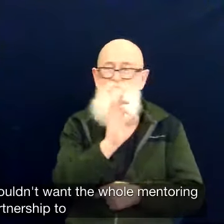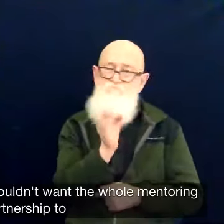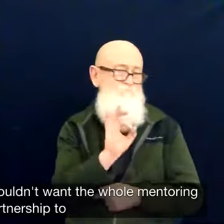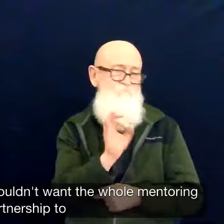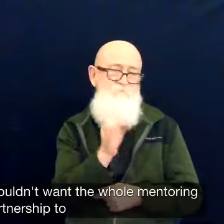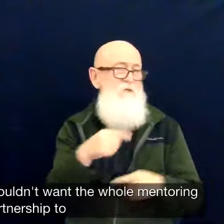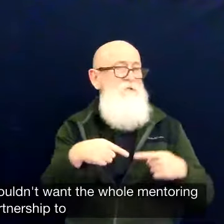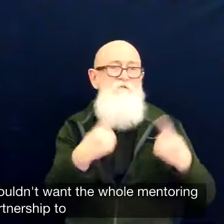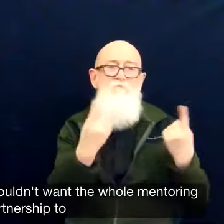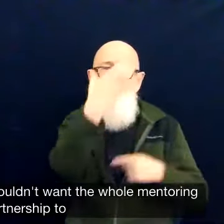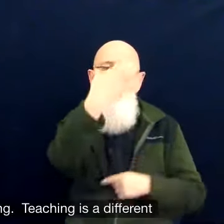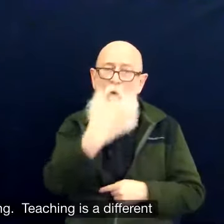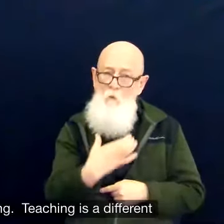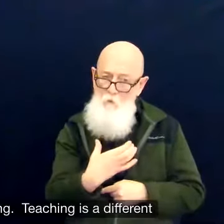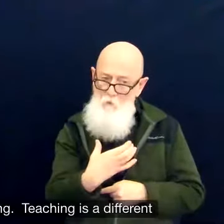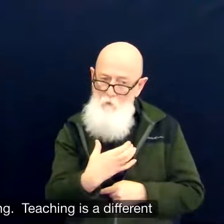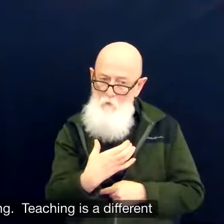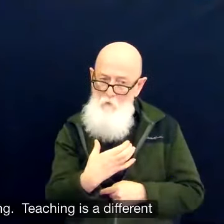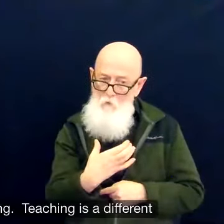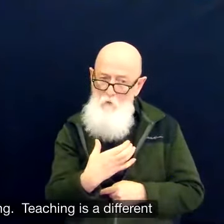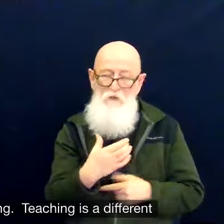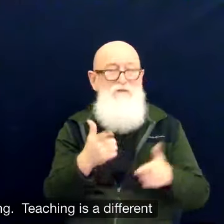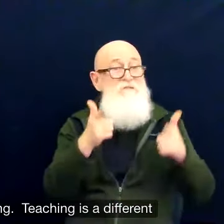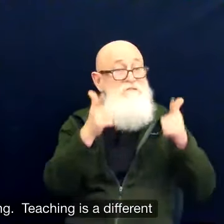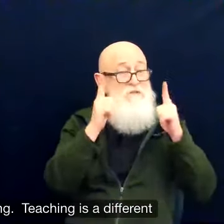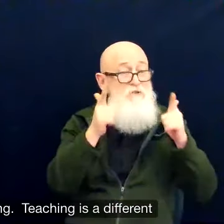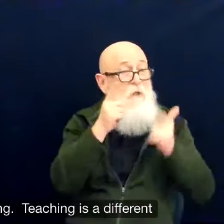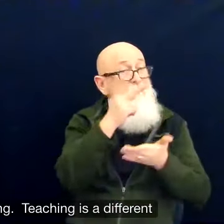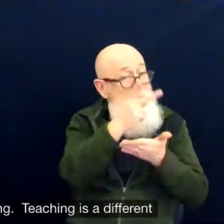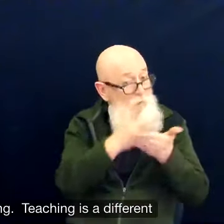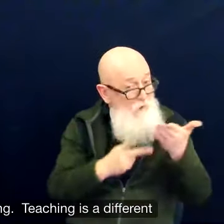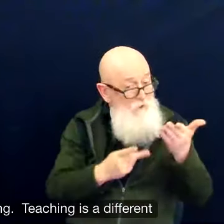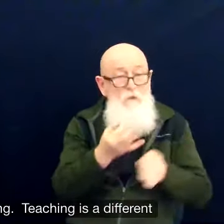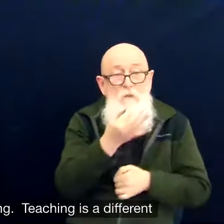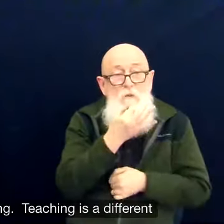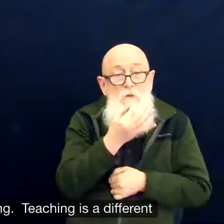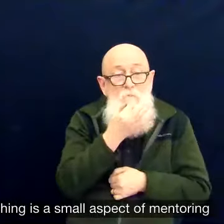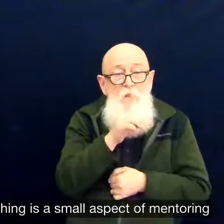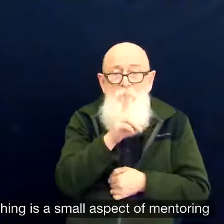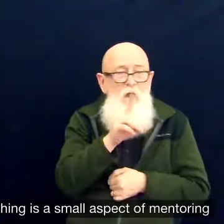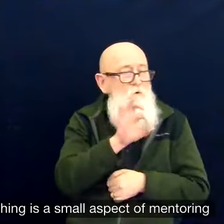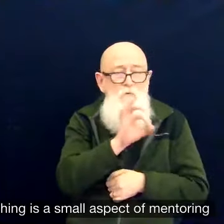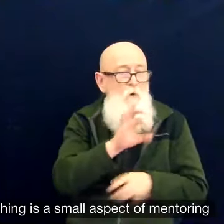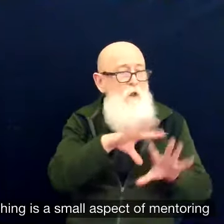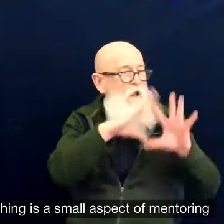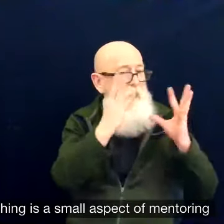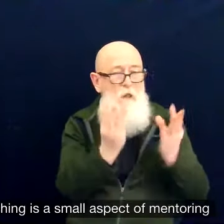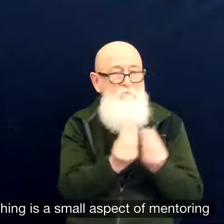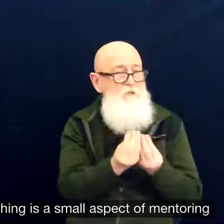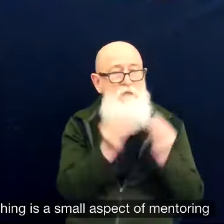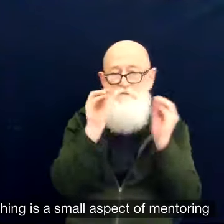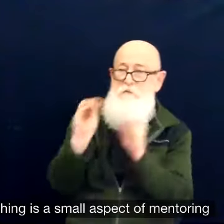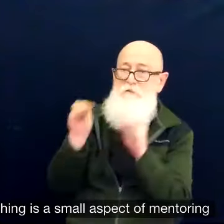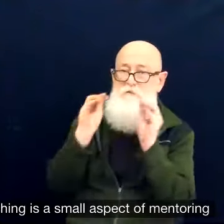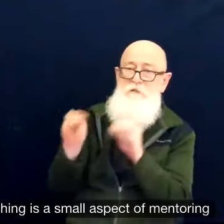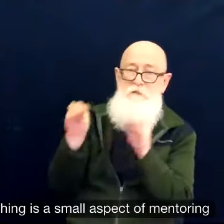than mentoring. Teaching is a small aspect of mentoring, but not the whole aspect.